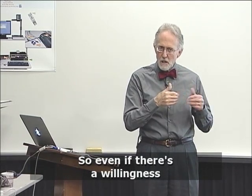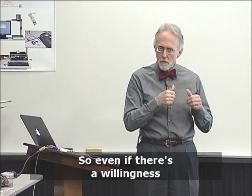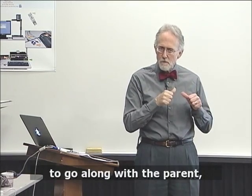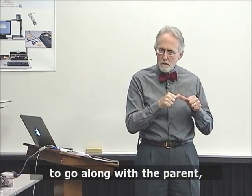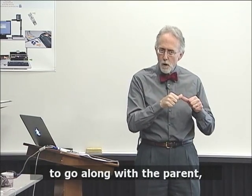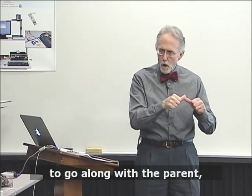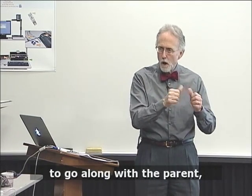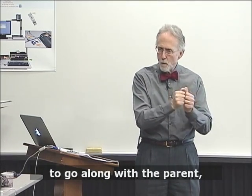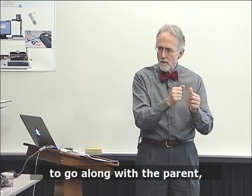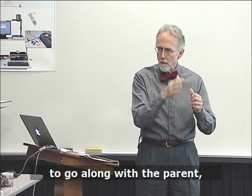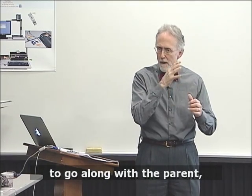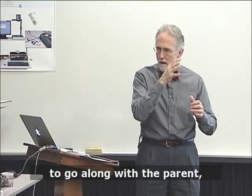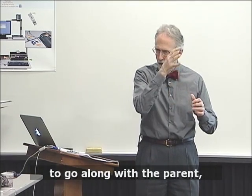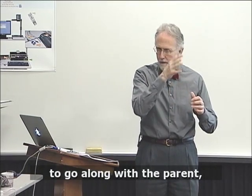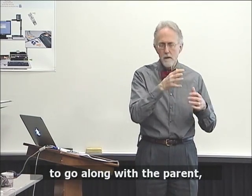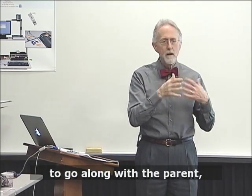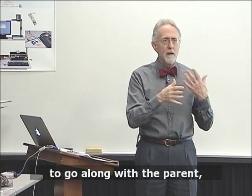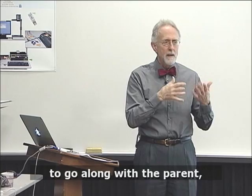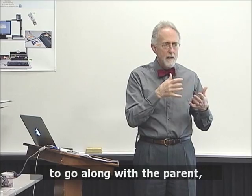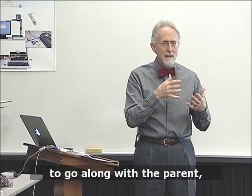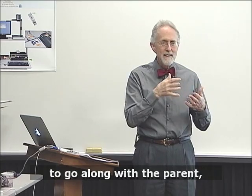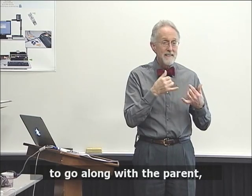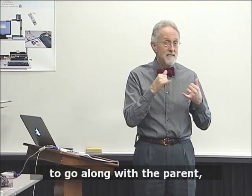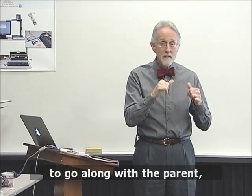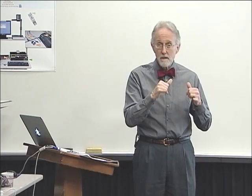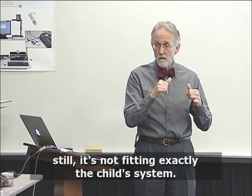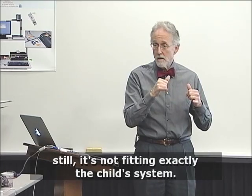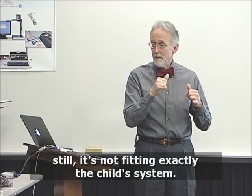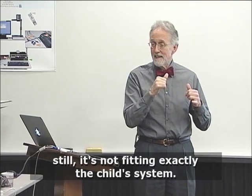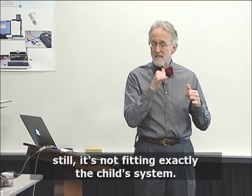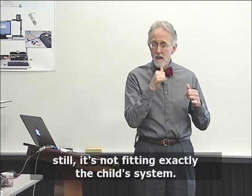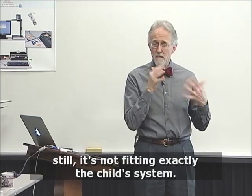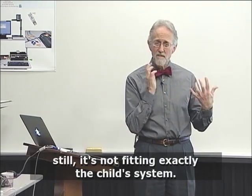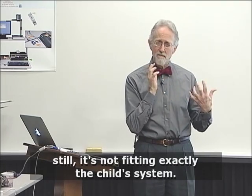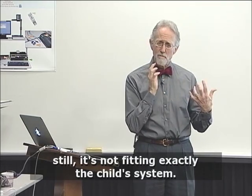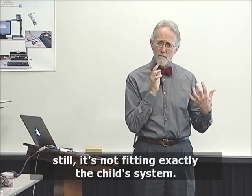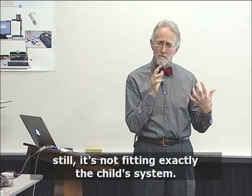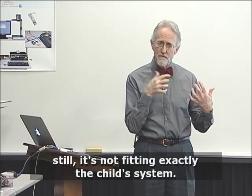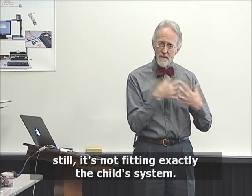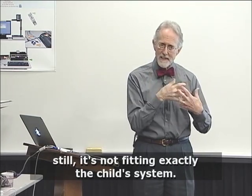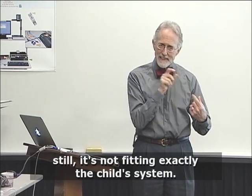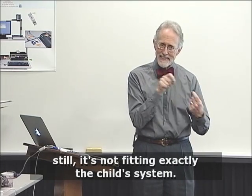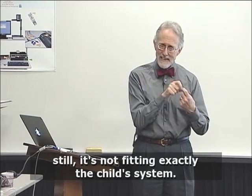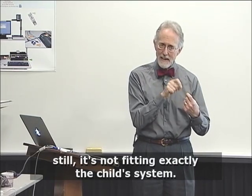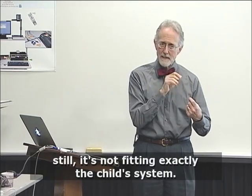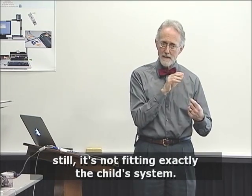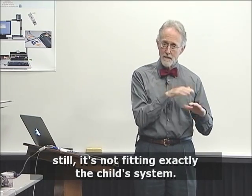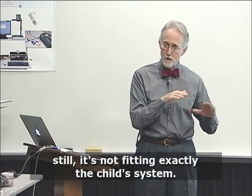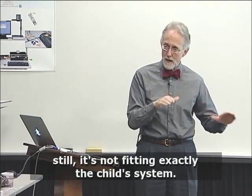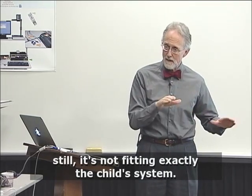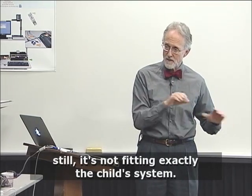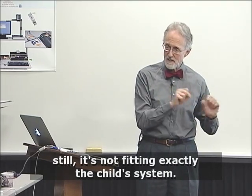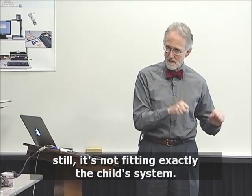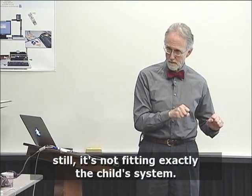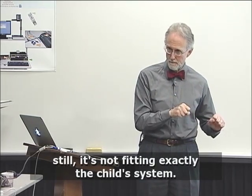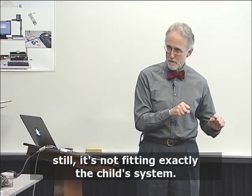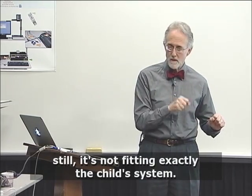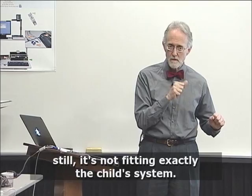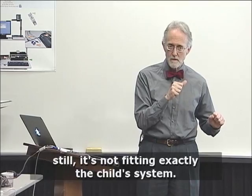to go along with the parent, still it's not fitting exactly the child's system. So the